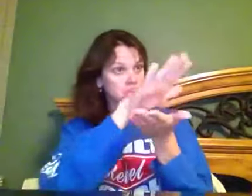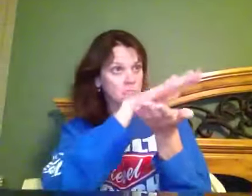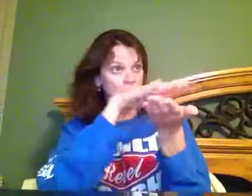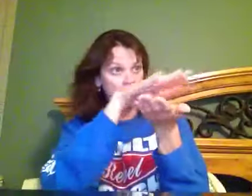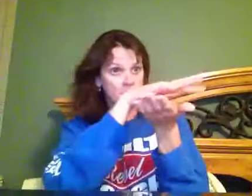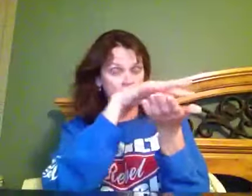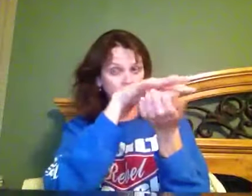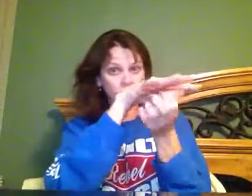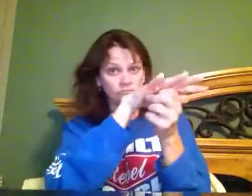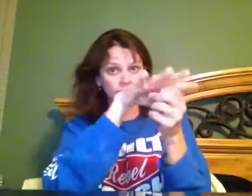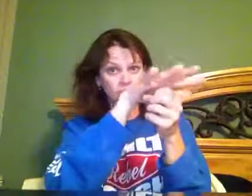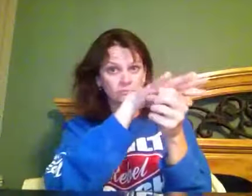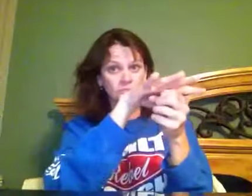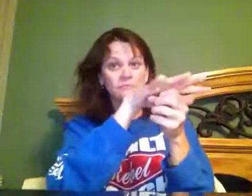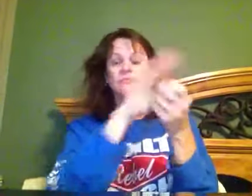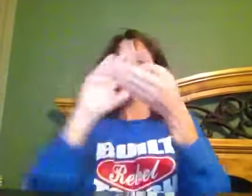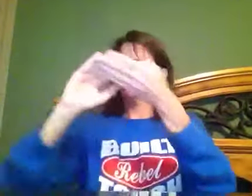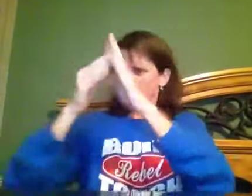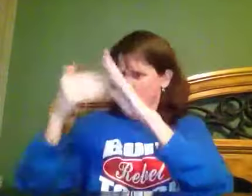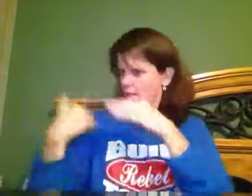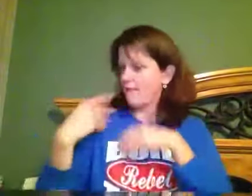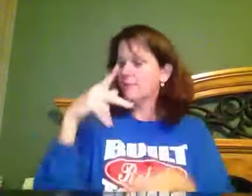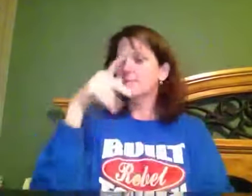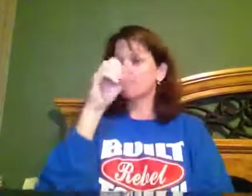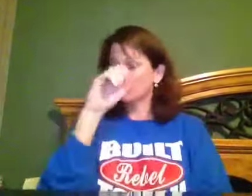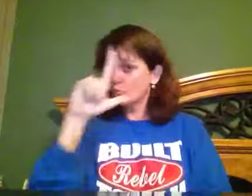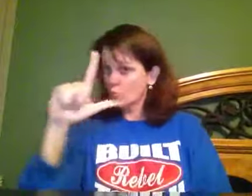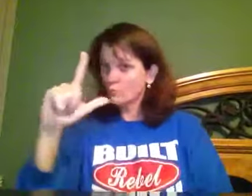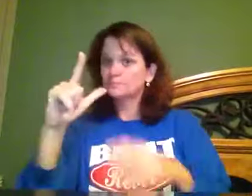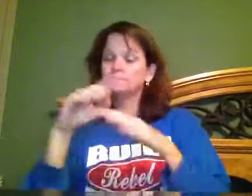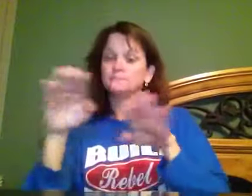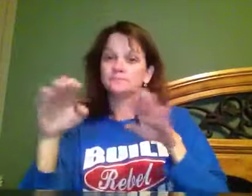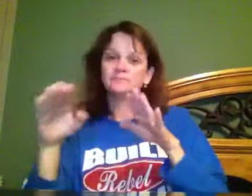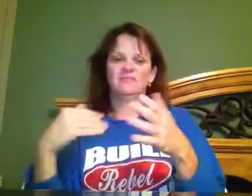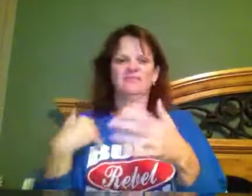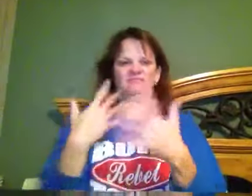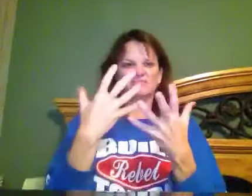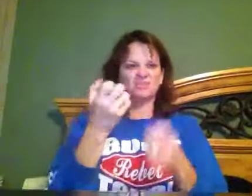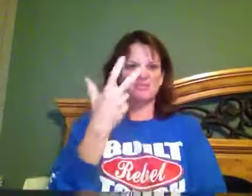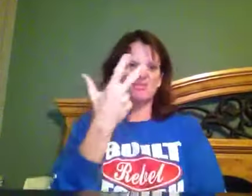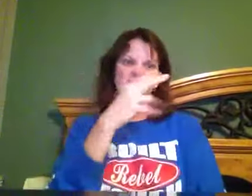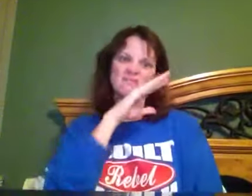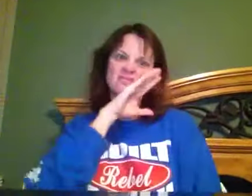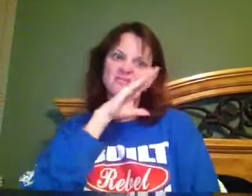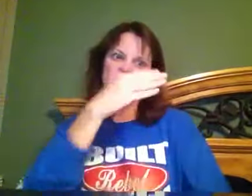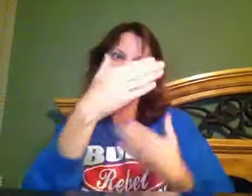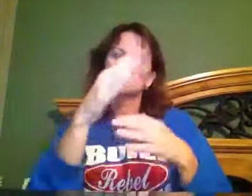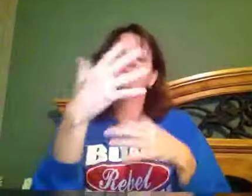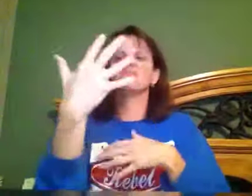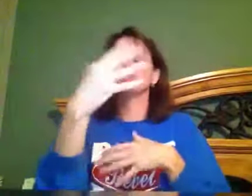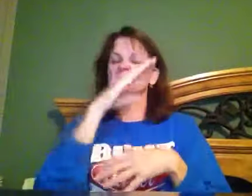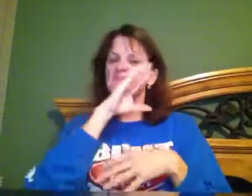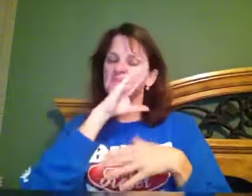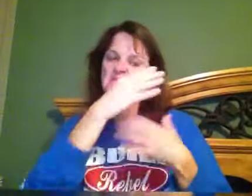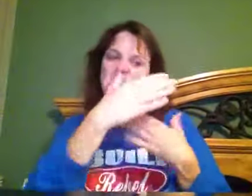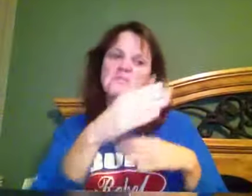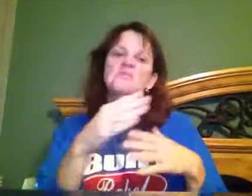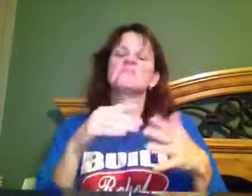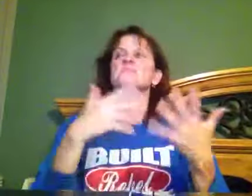fact that the community has a pool? Do you want 3 bedrooms or 5 bedrooms? Do they have to have a study? Then I want